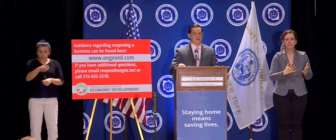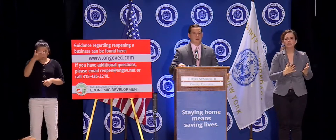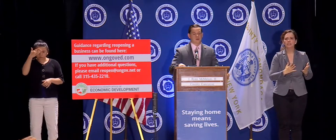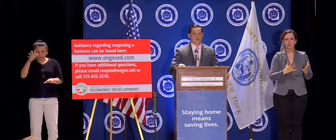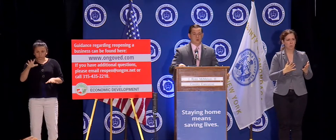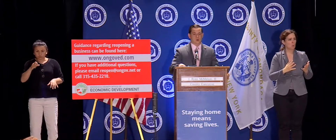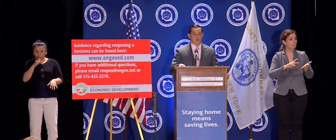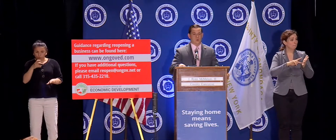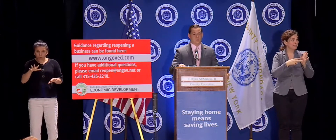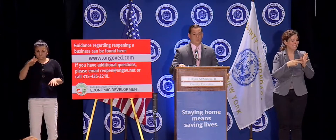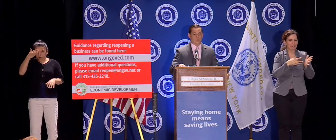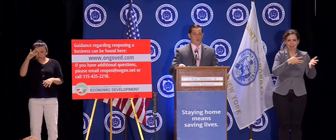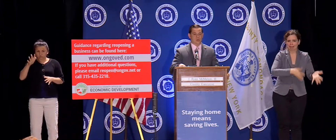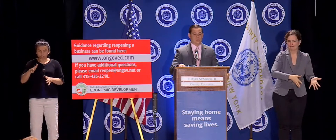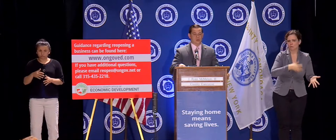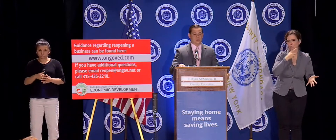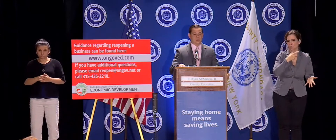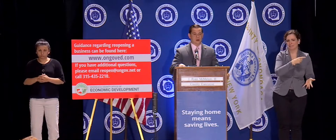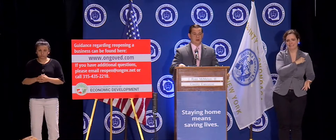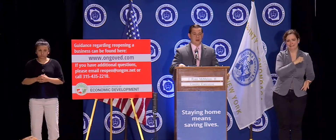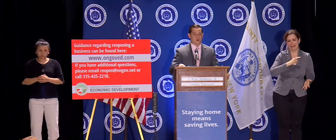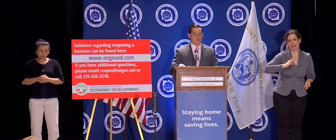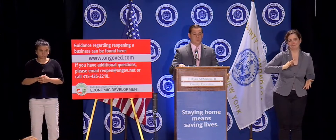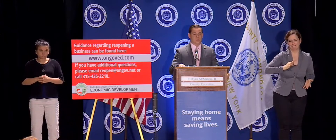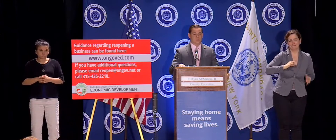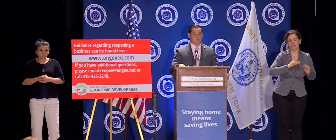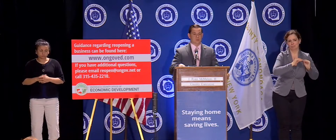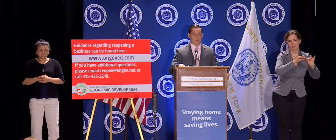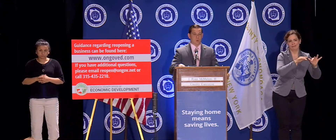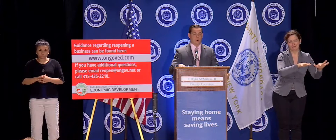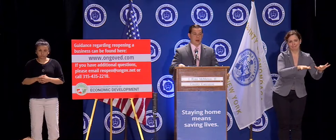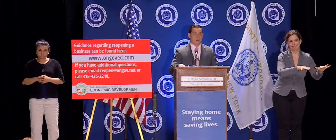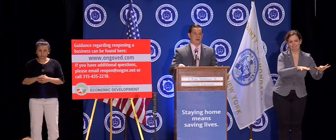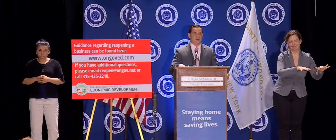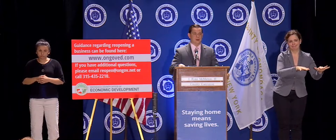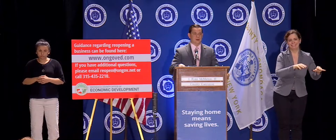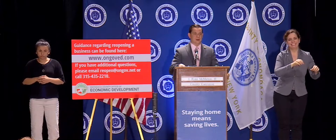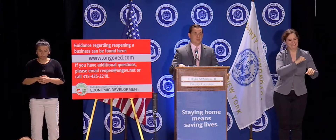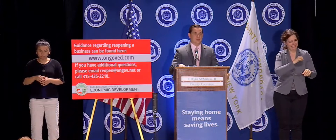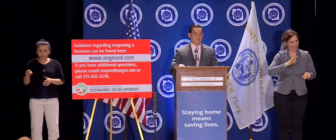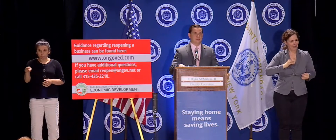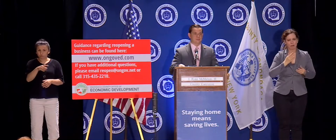cases. So we are now doing pretty wide,